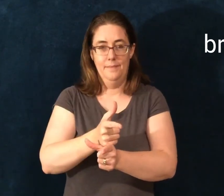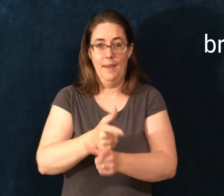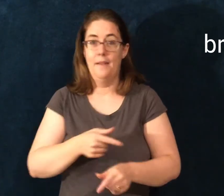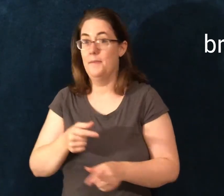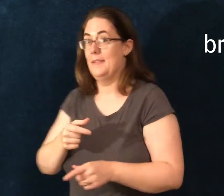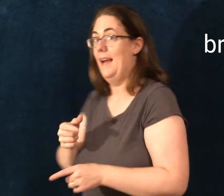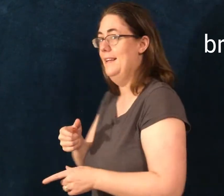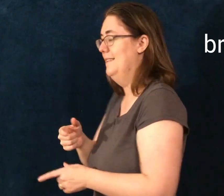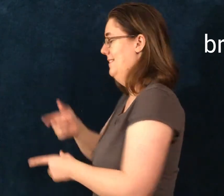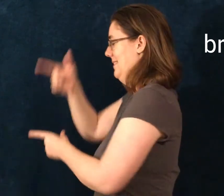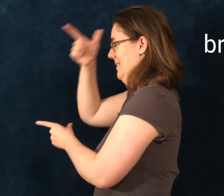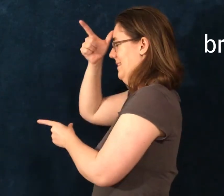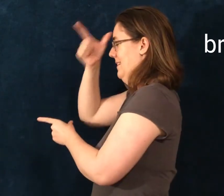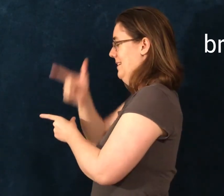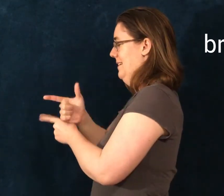And from the side,